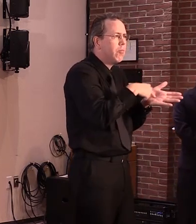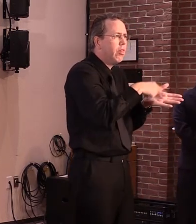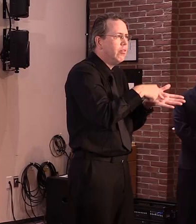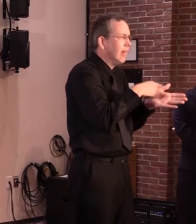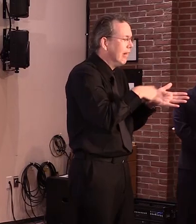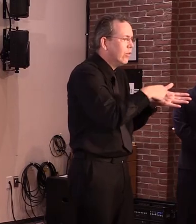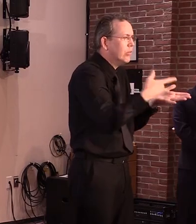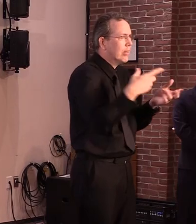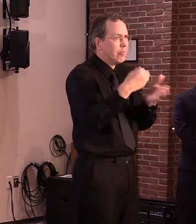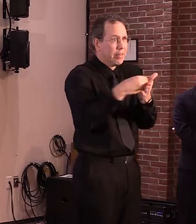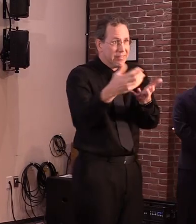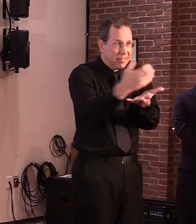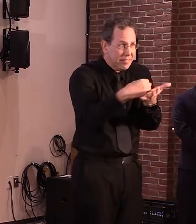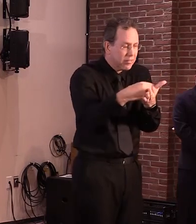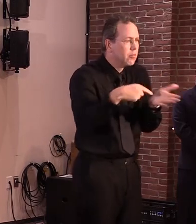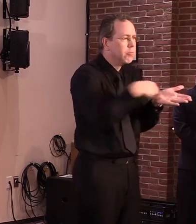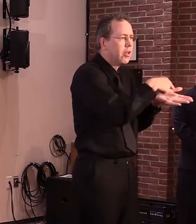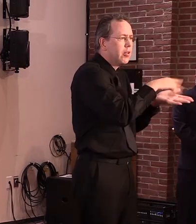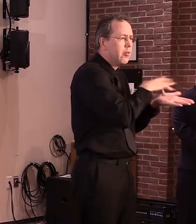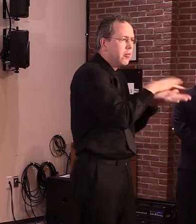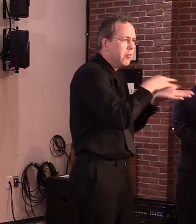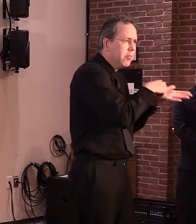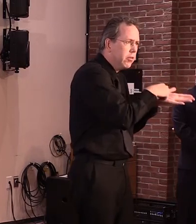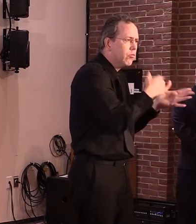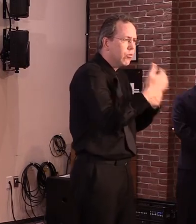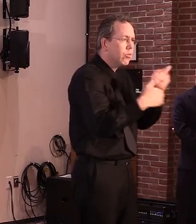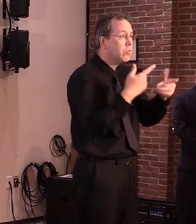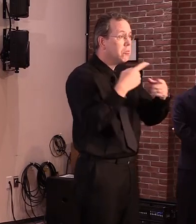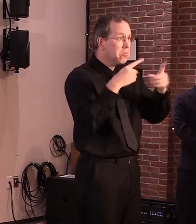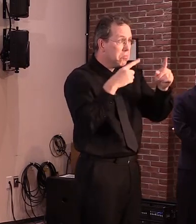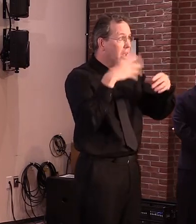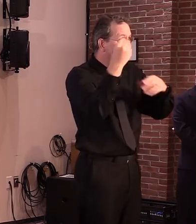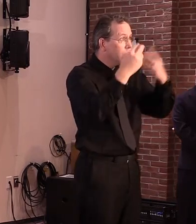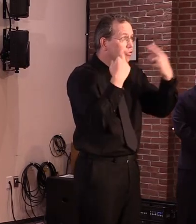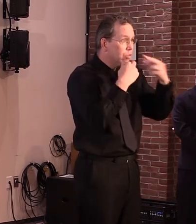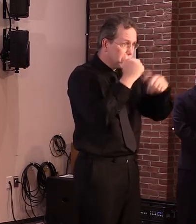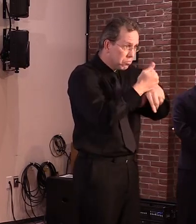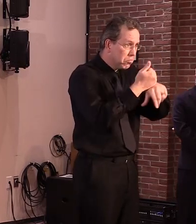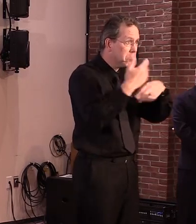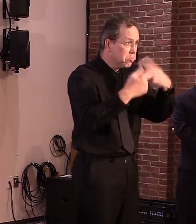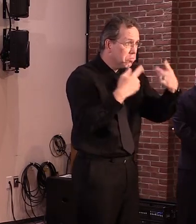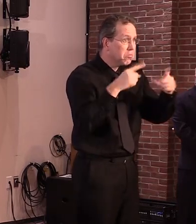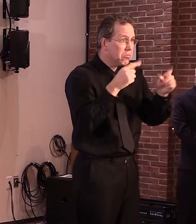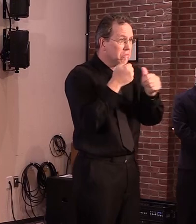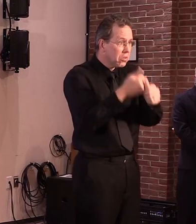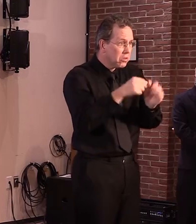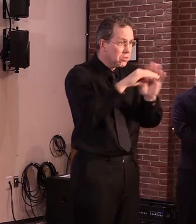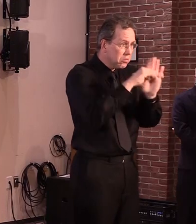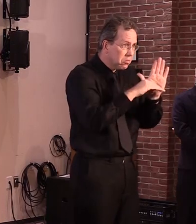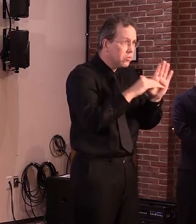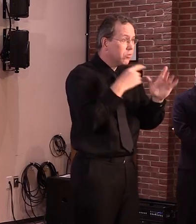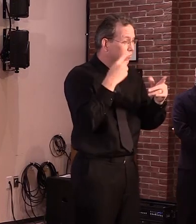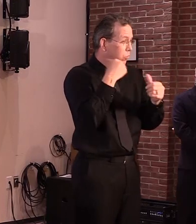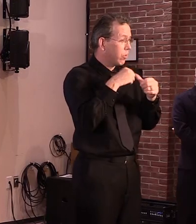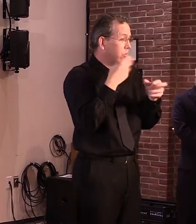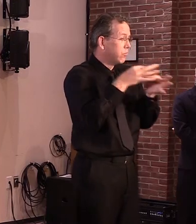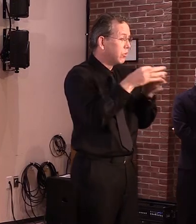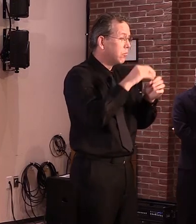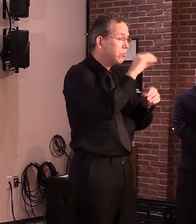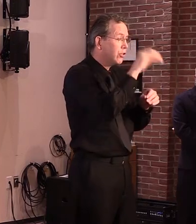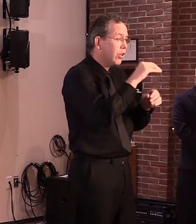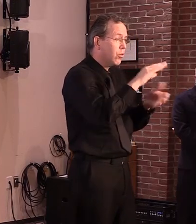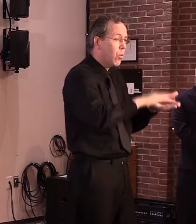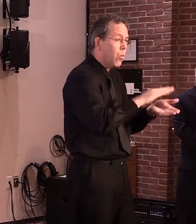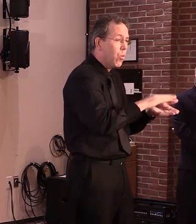a little bit at a time. That's why we're seeing some of the percentages we've rolled out, the 25%. I'd like to get to a point where